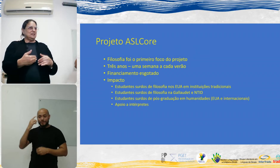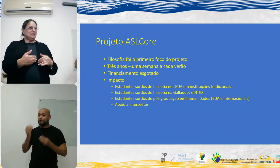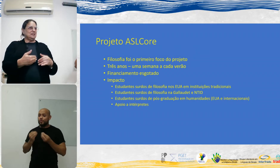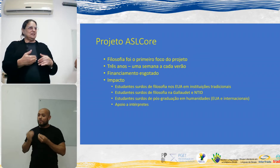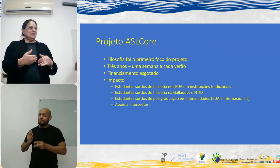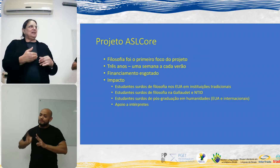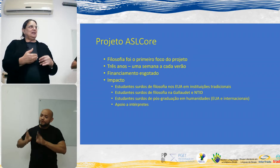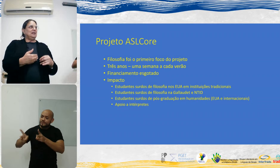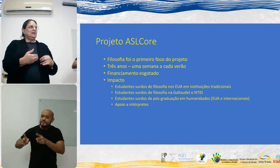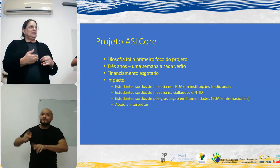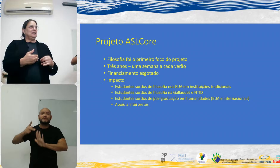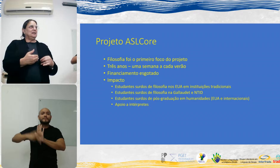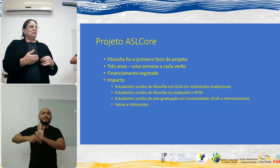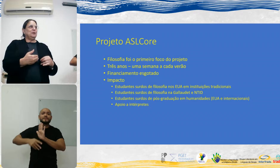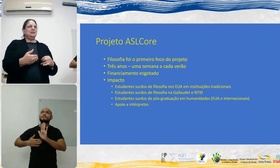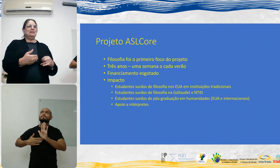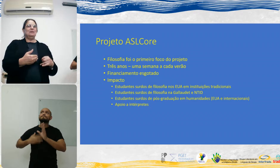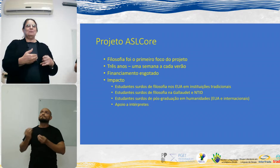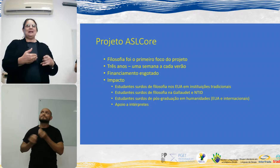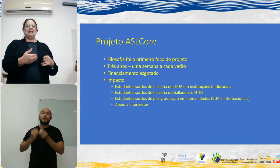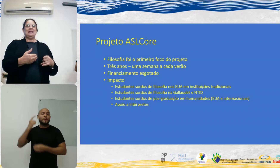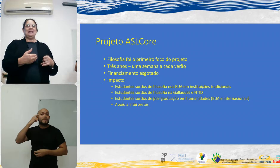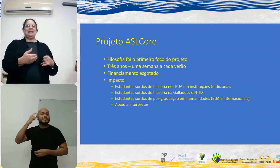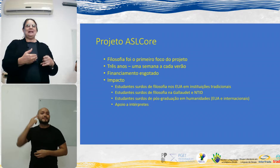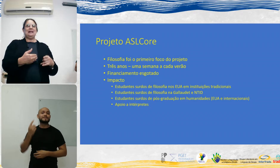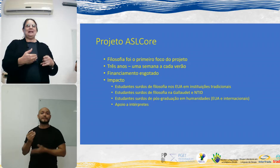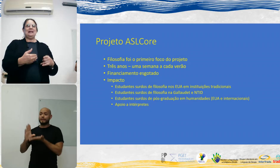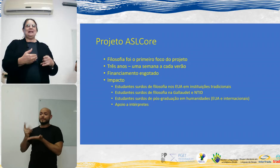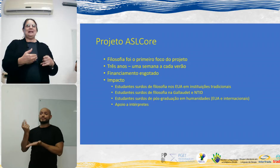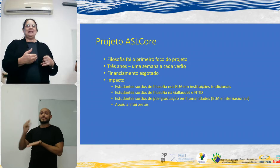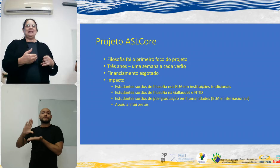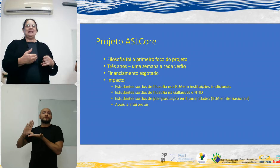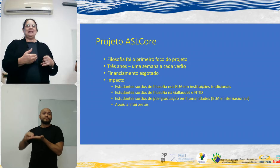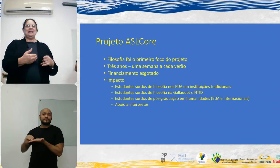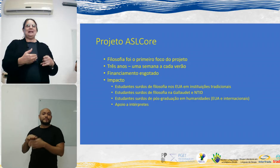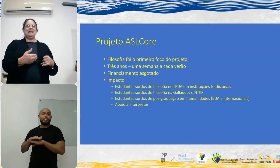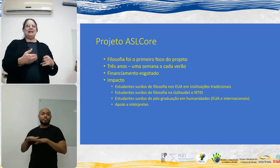project and with no money